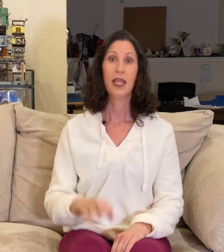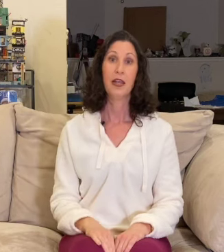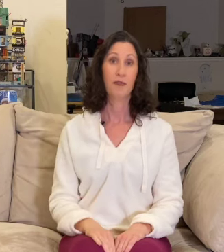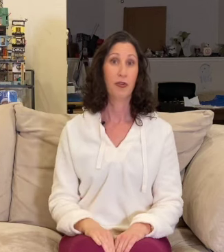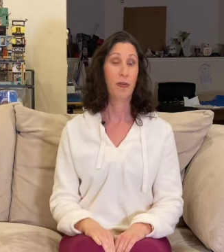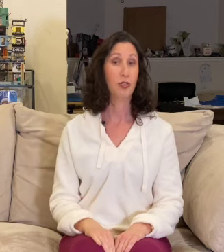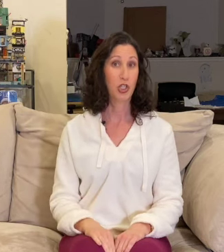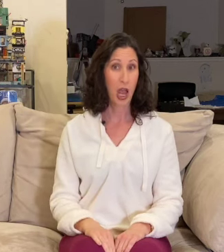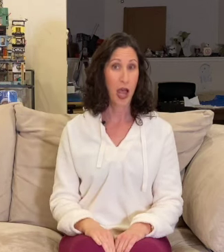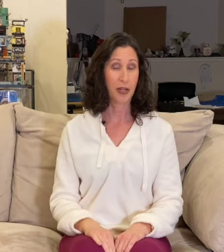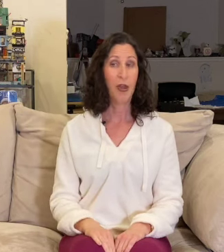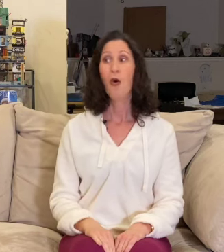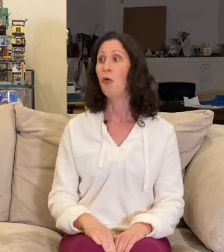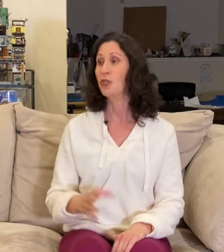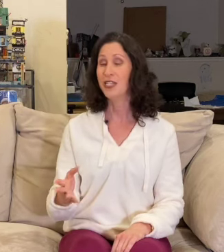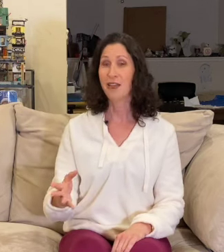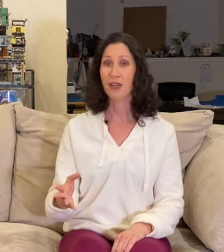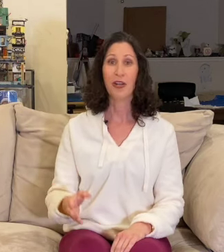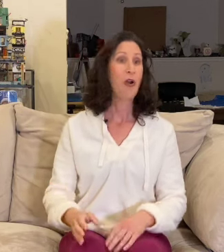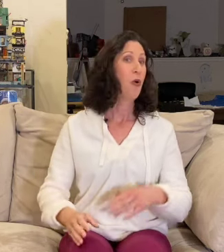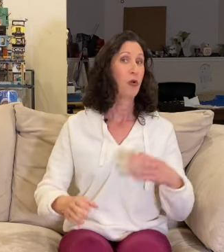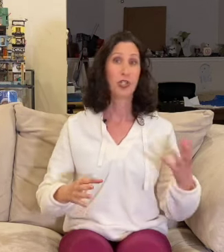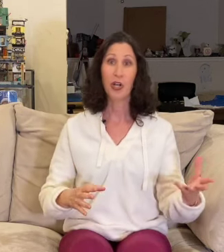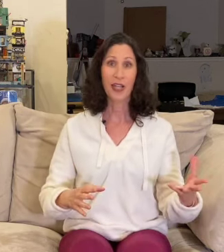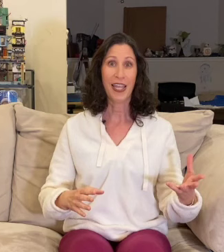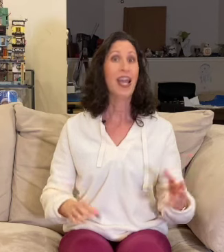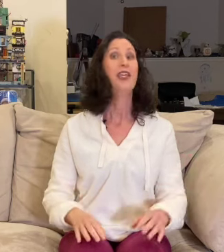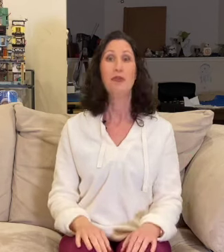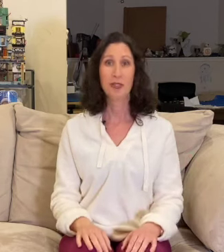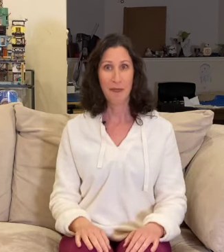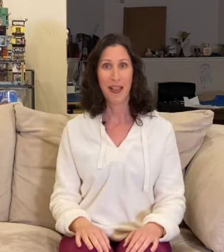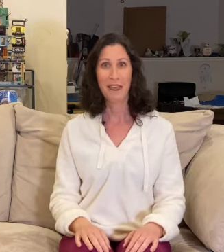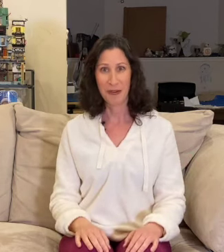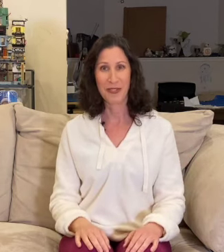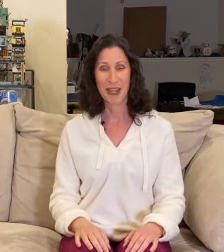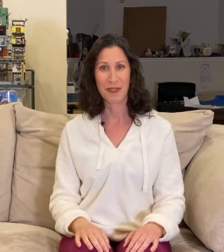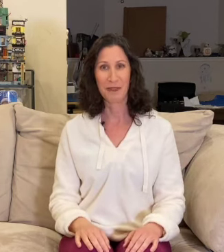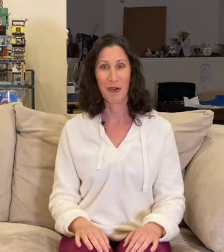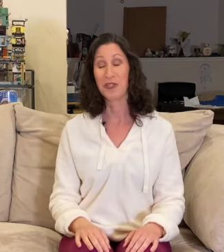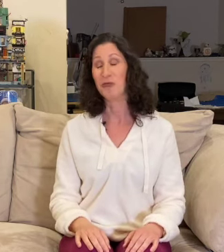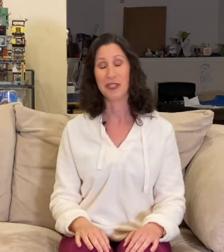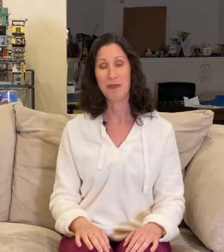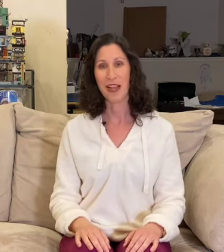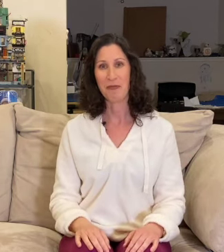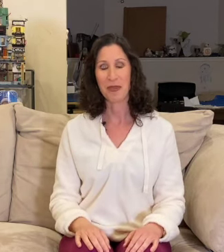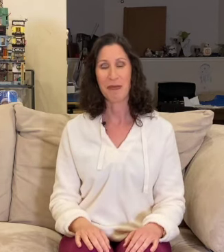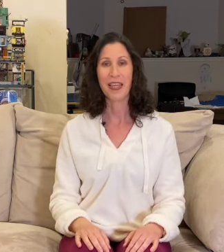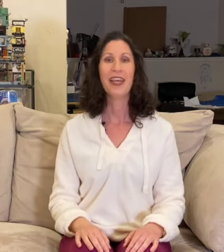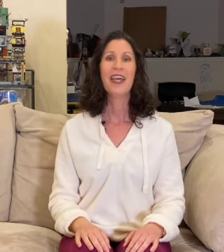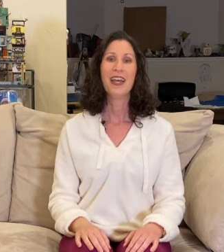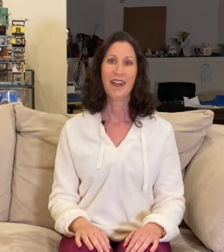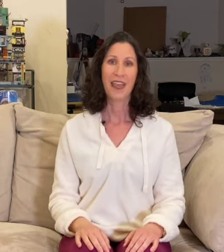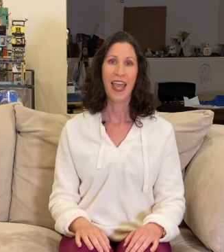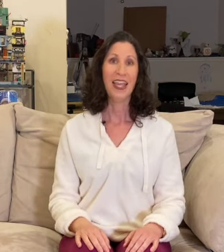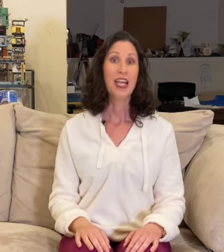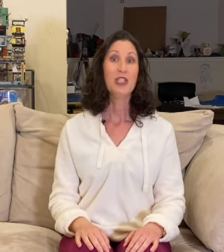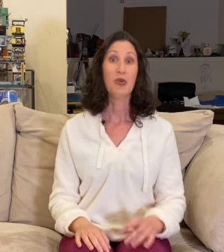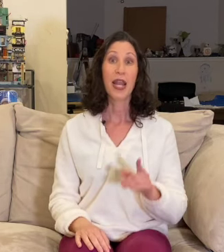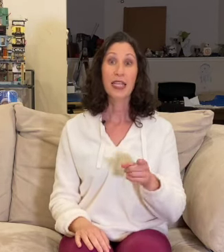Now, if your name was John or Stephen or Shirley, you would spell out those names, of course. You wouldn't spell out Mimi. Okay? So next time